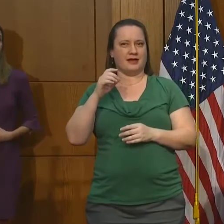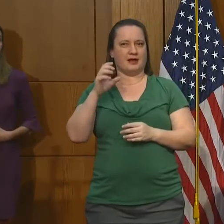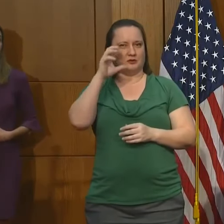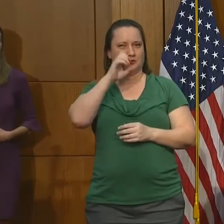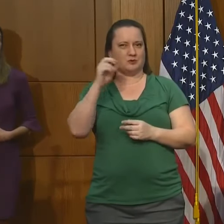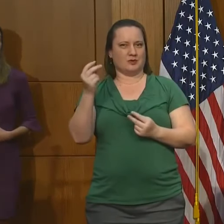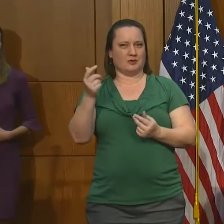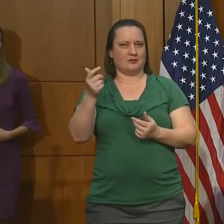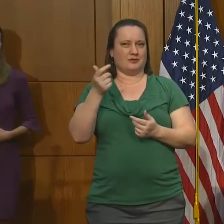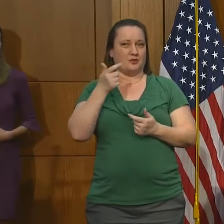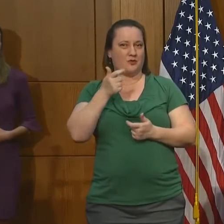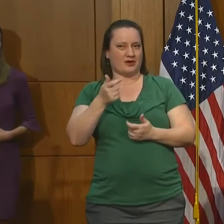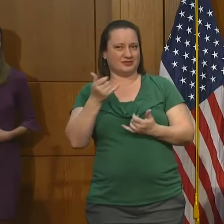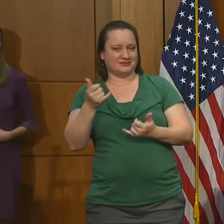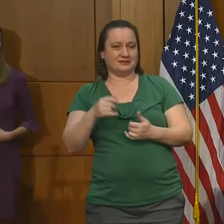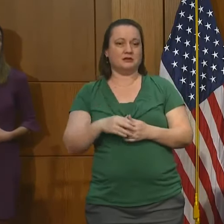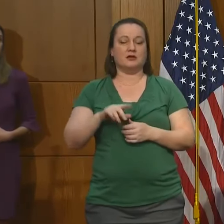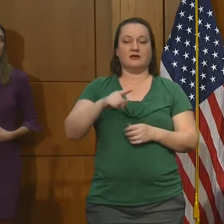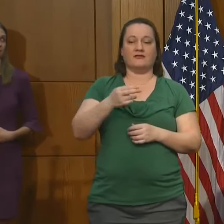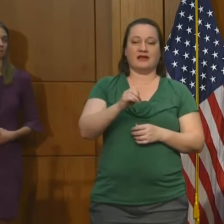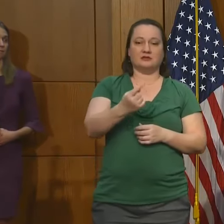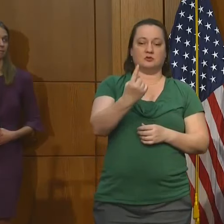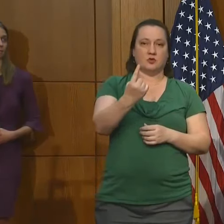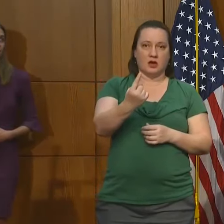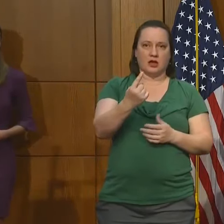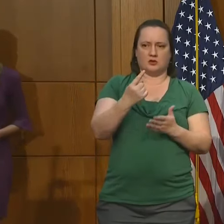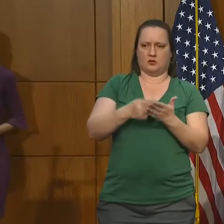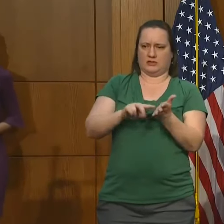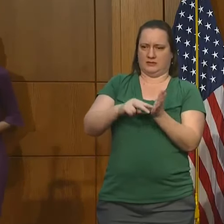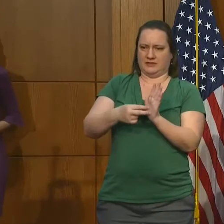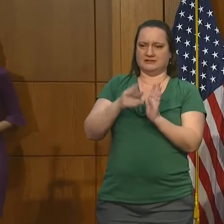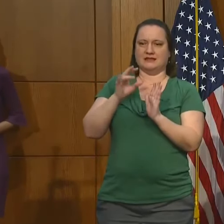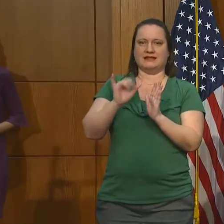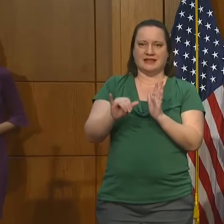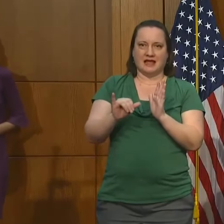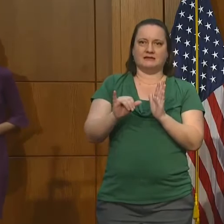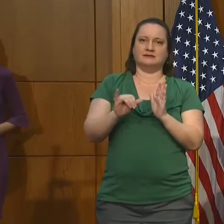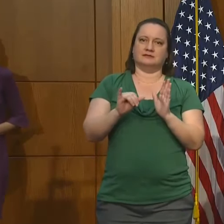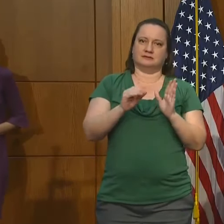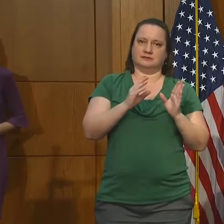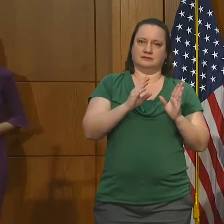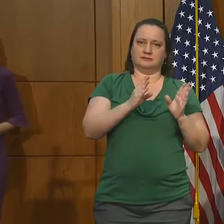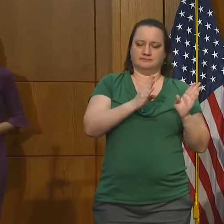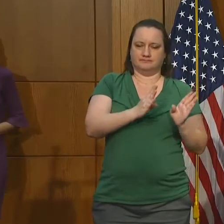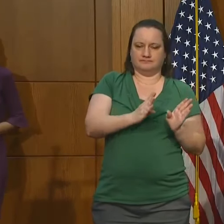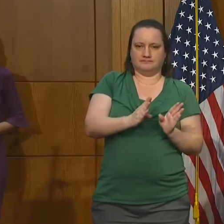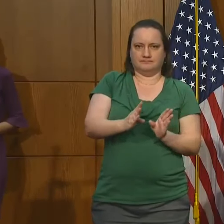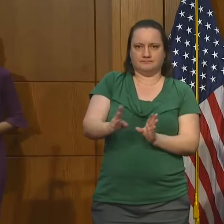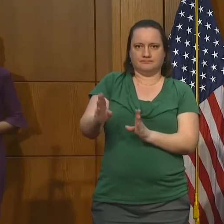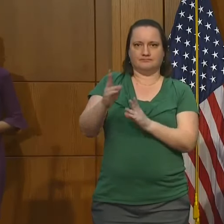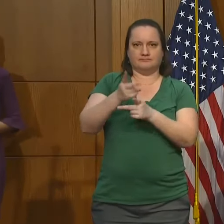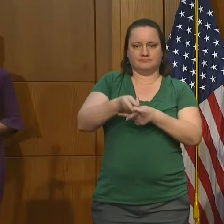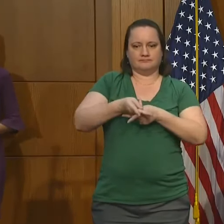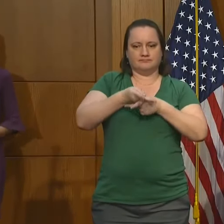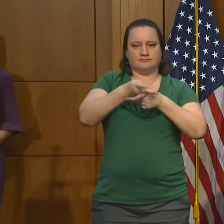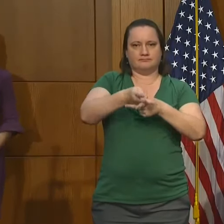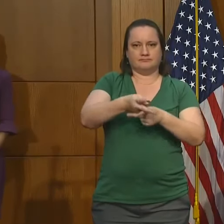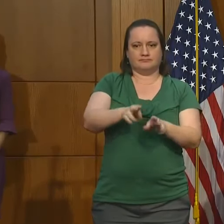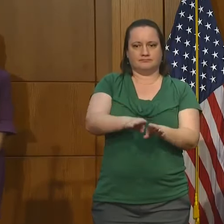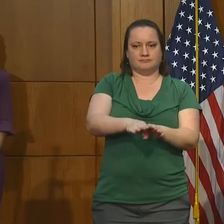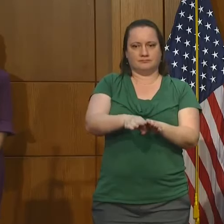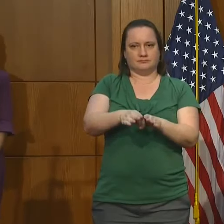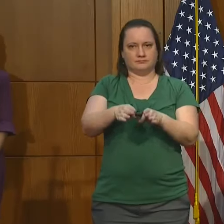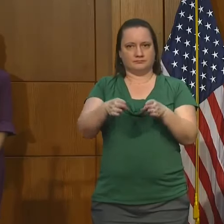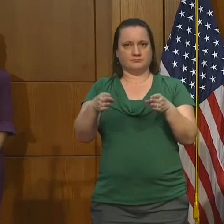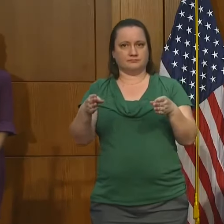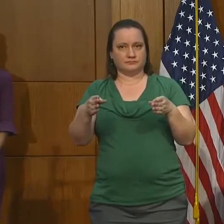phase one is and what it is not. It's a very measured approach that I think is responsible. And to the earlier question, we